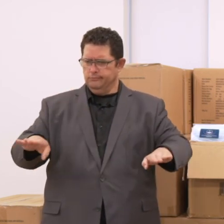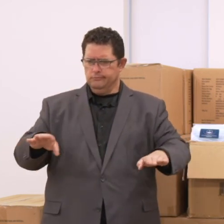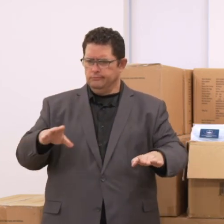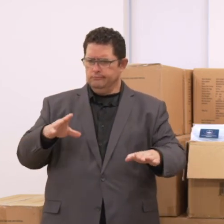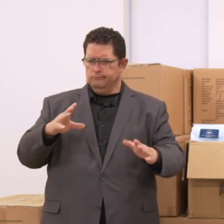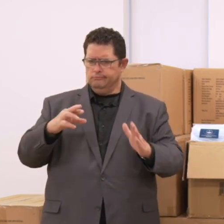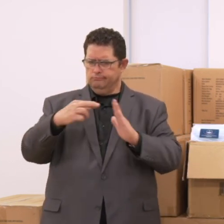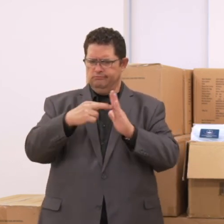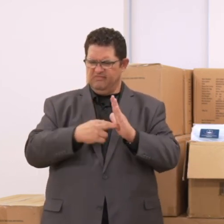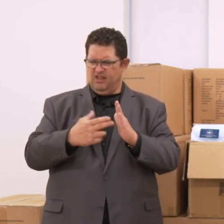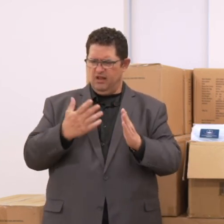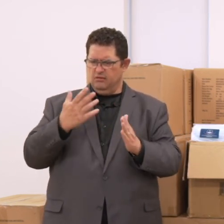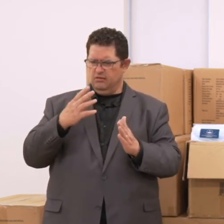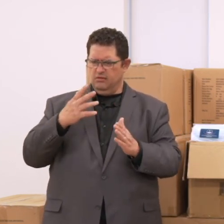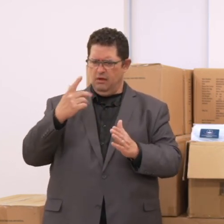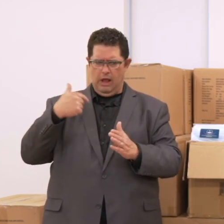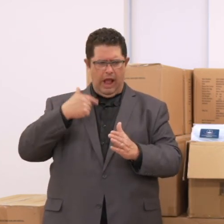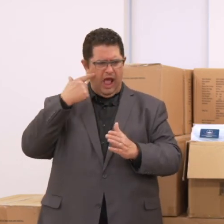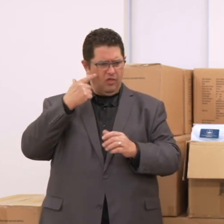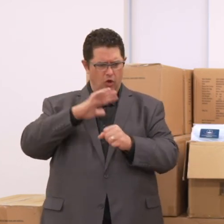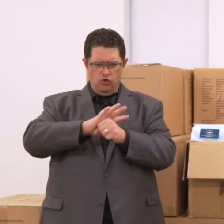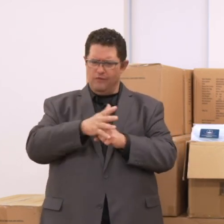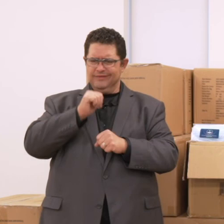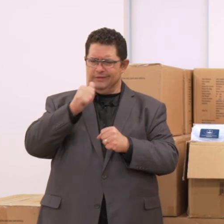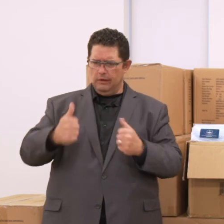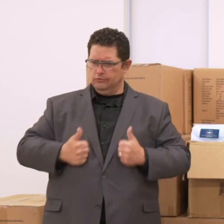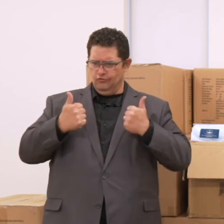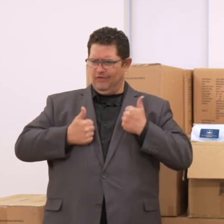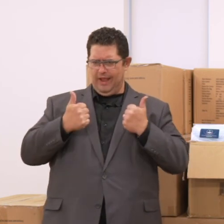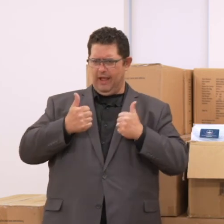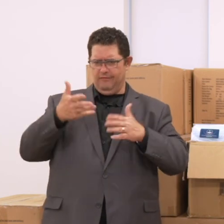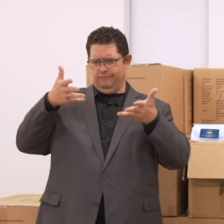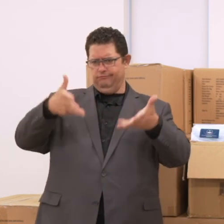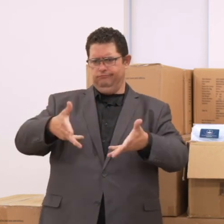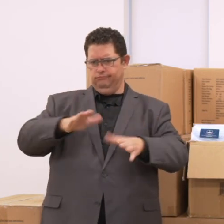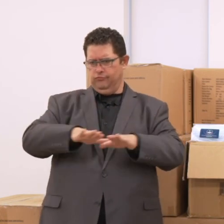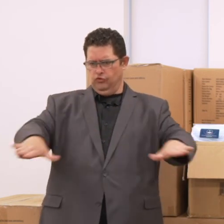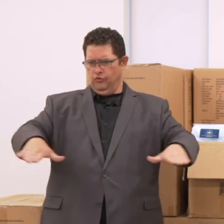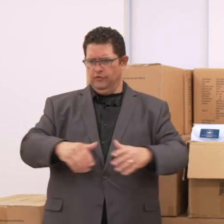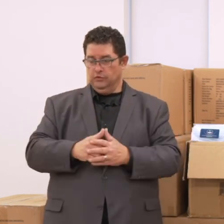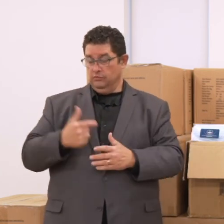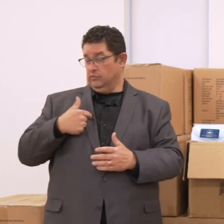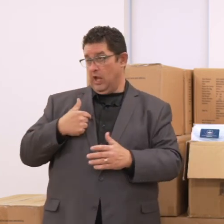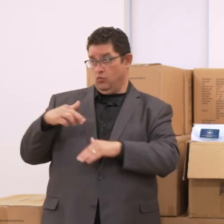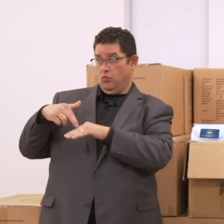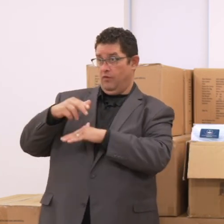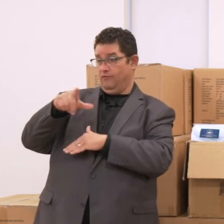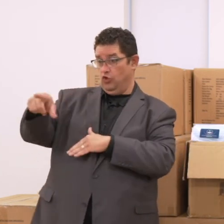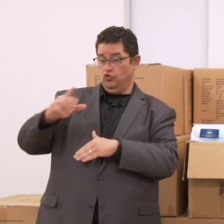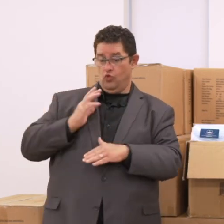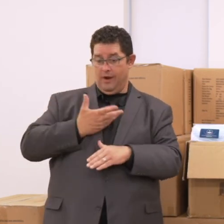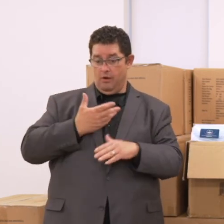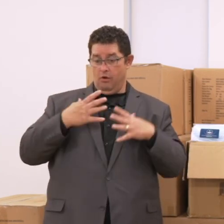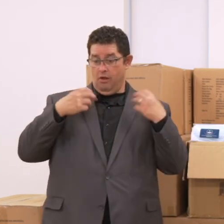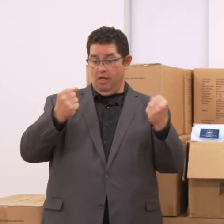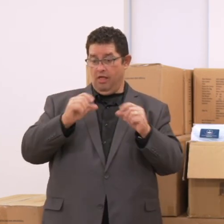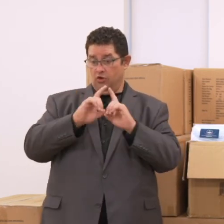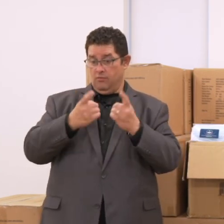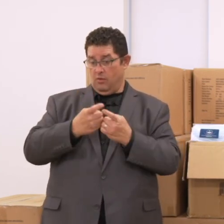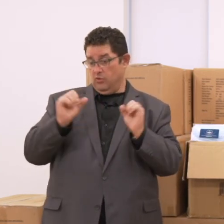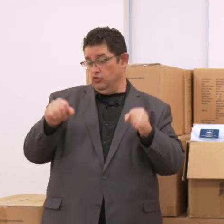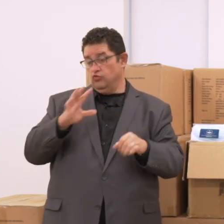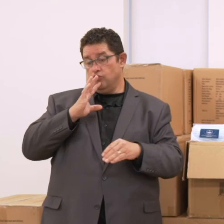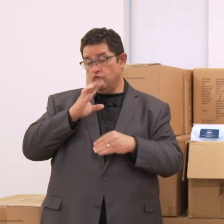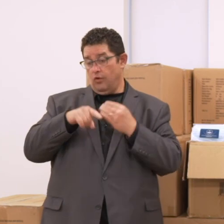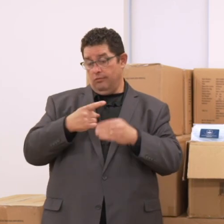surface, that COVID did not survive on a hard surface. I will refer you to our health department, and you can talk to them about the guidelines,